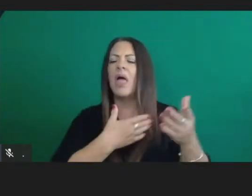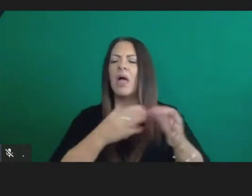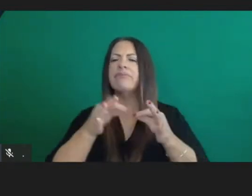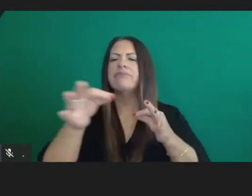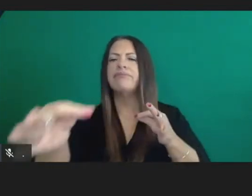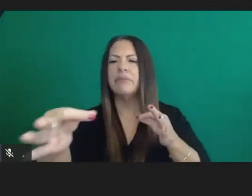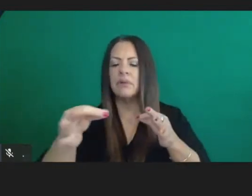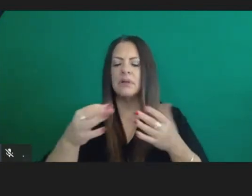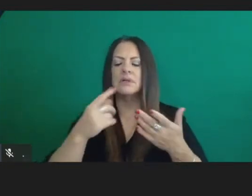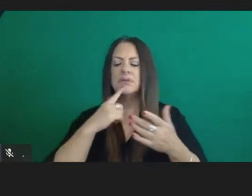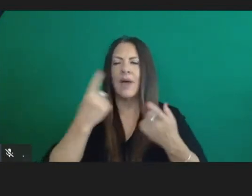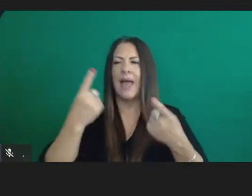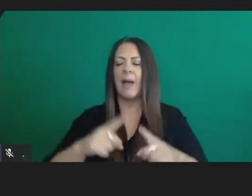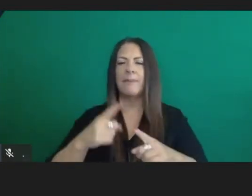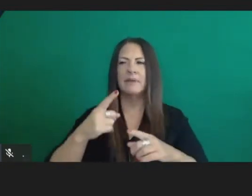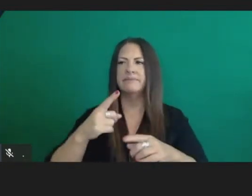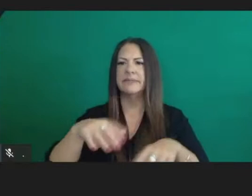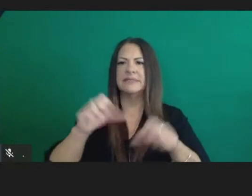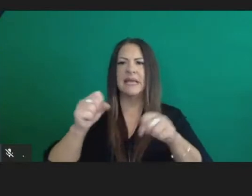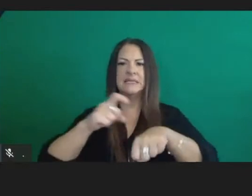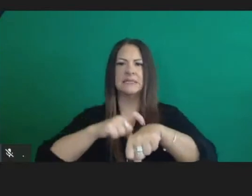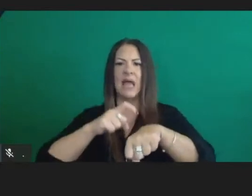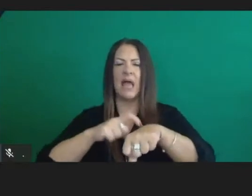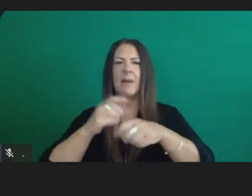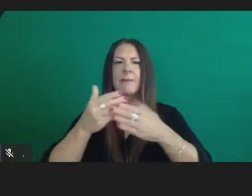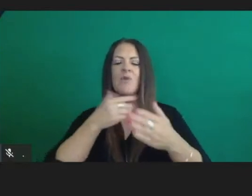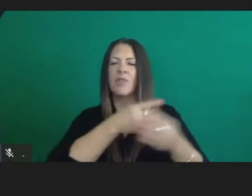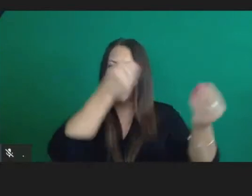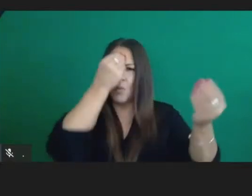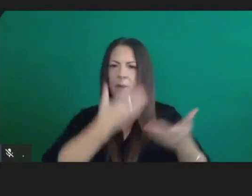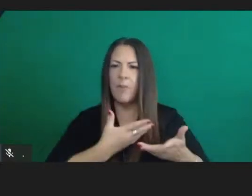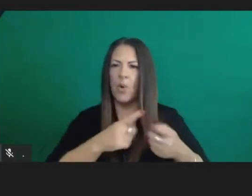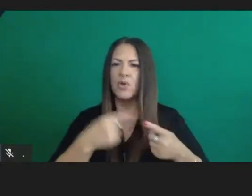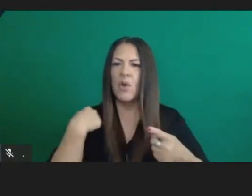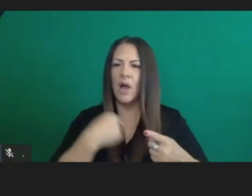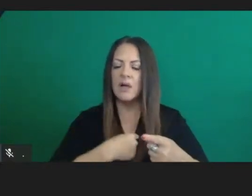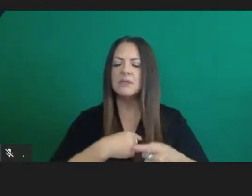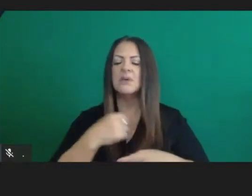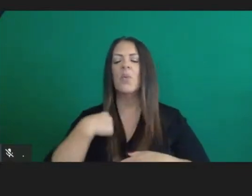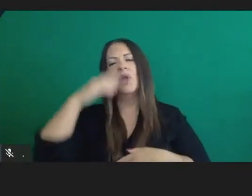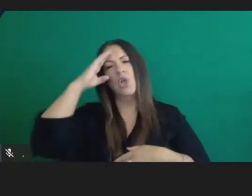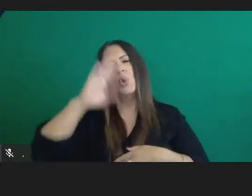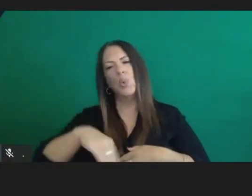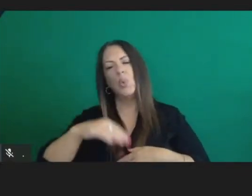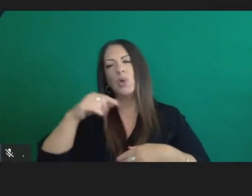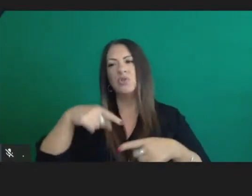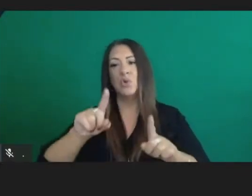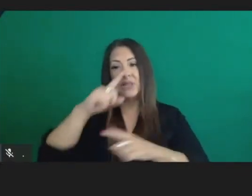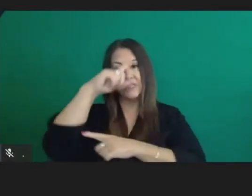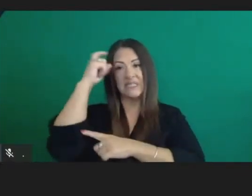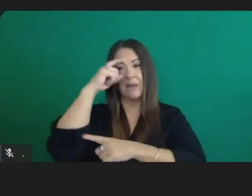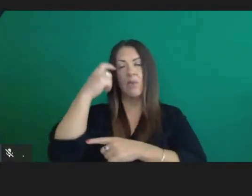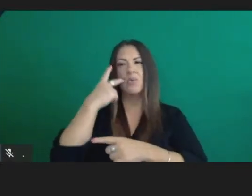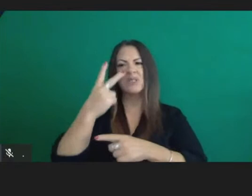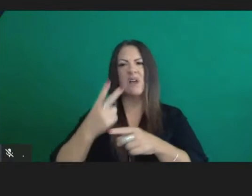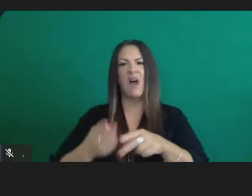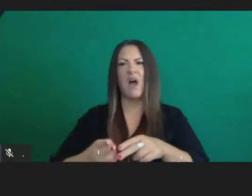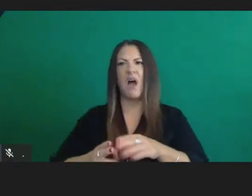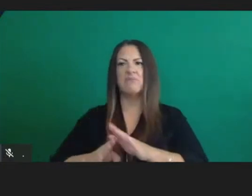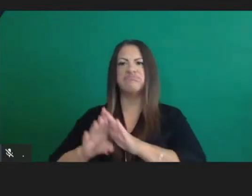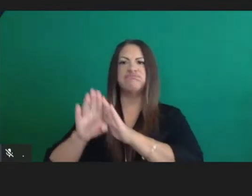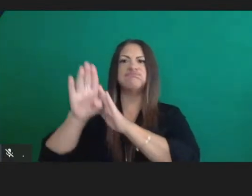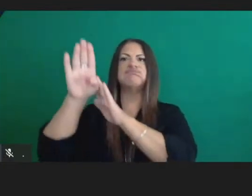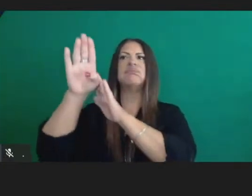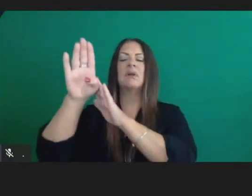2 months ago and just took time to be reported. We knew that as we saw that summer surge that we would see a high number